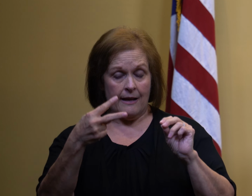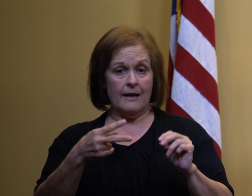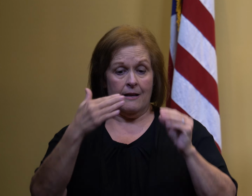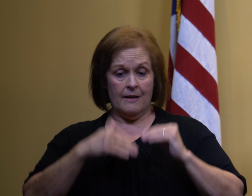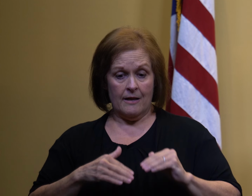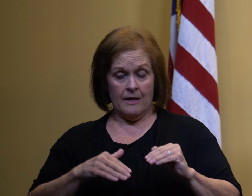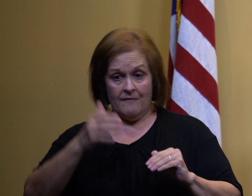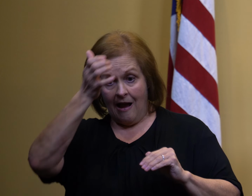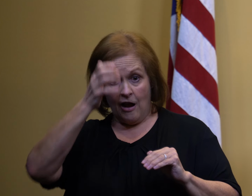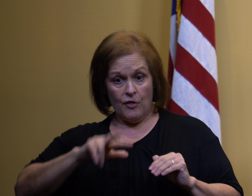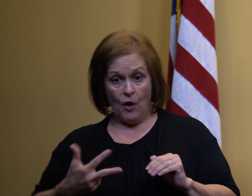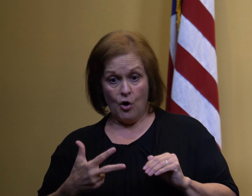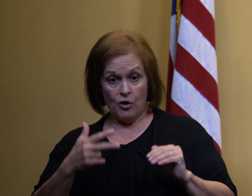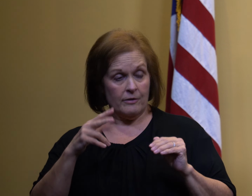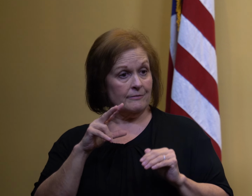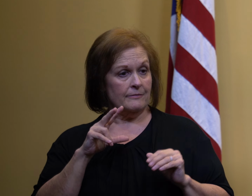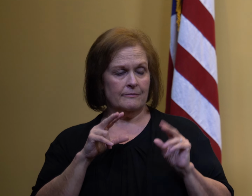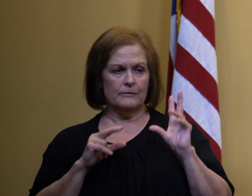tier? No, no way.